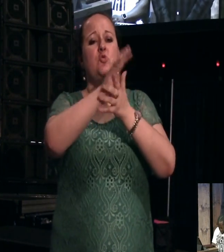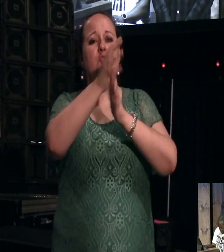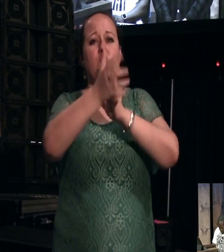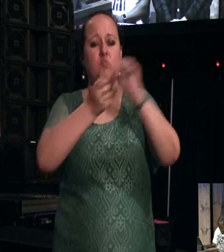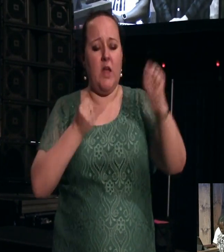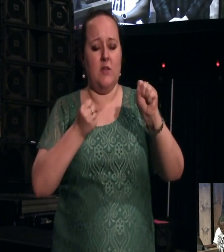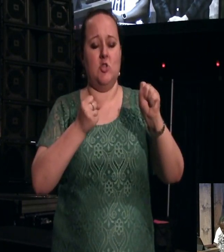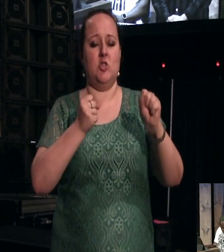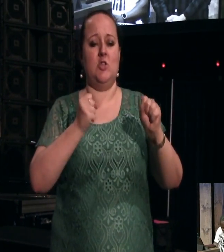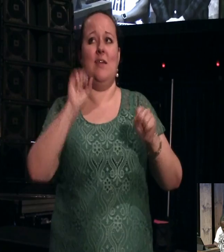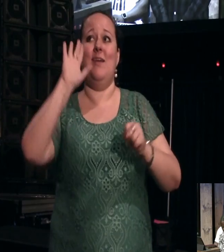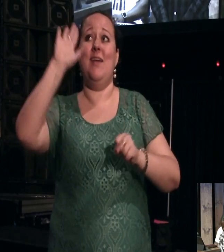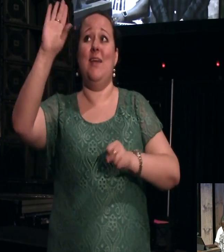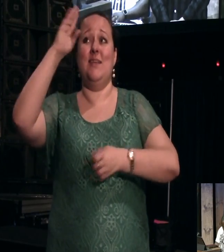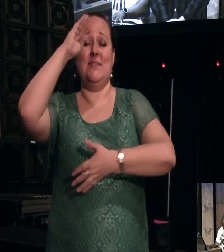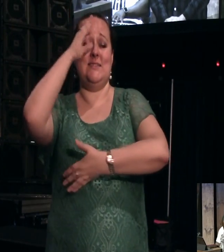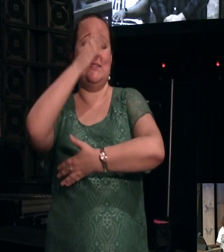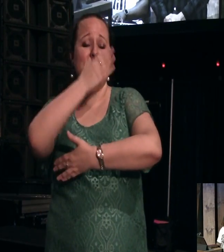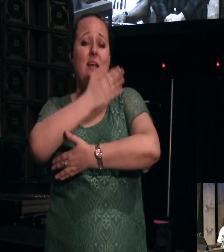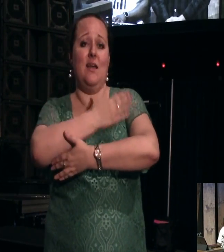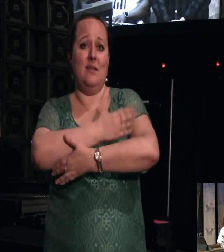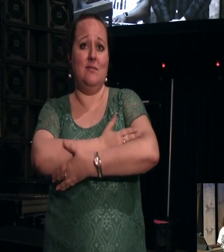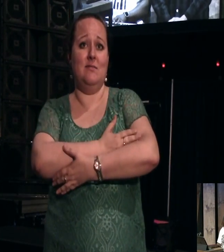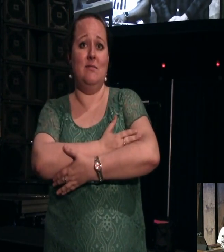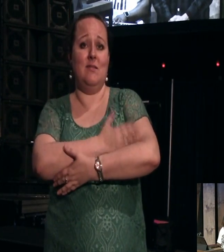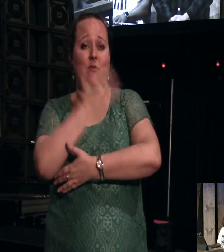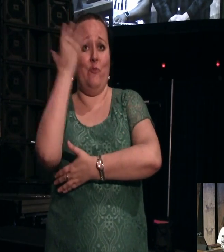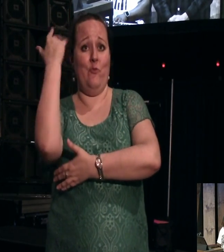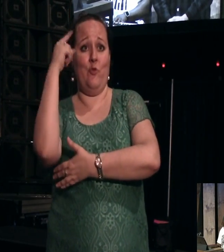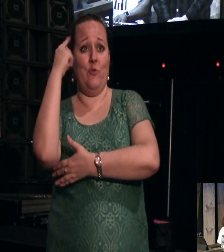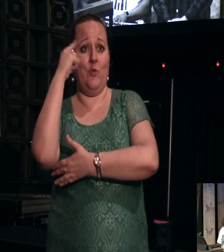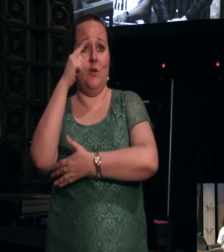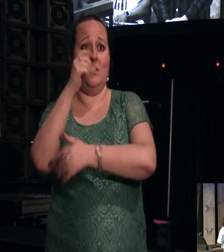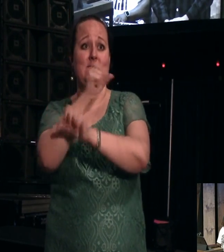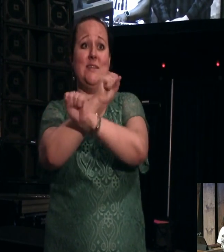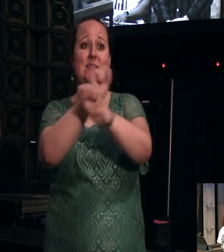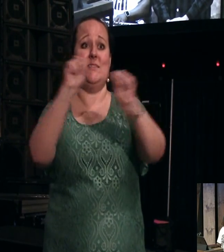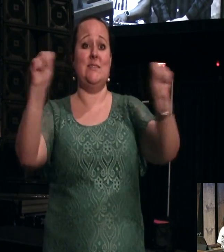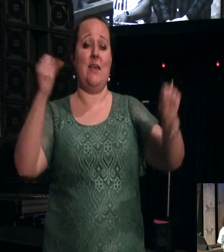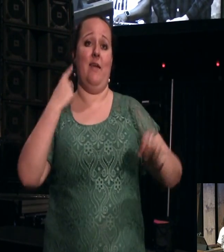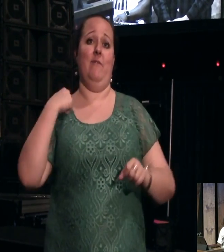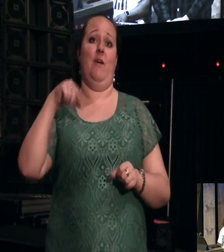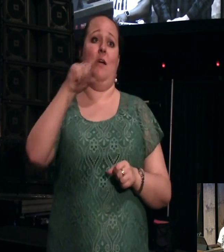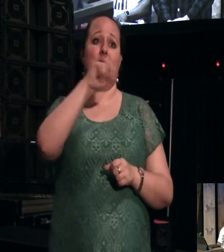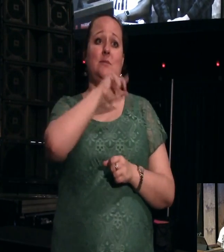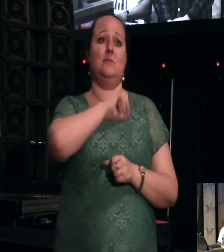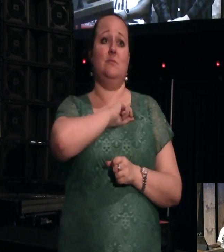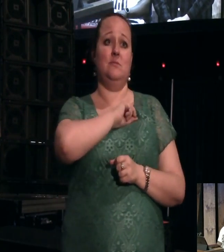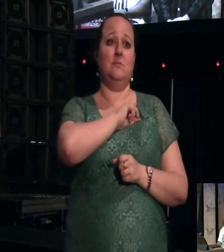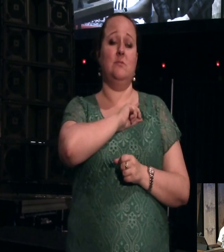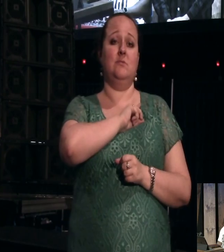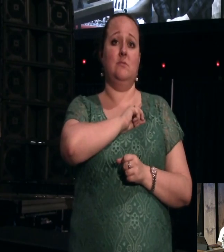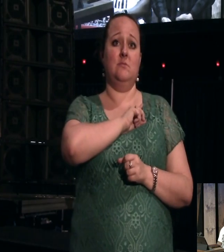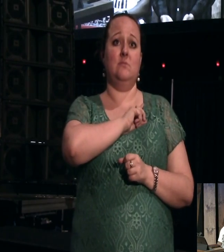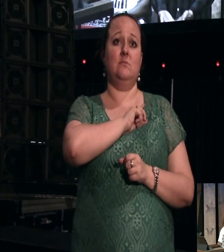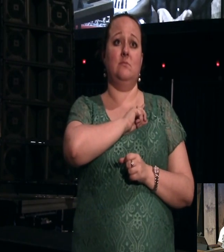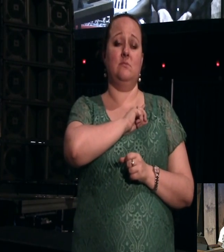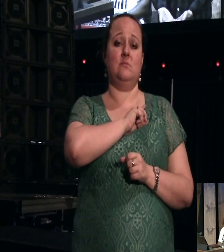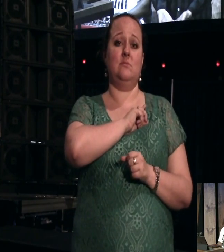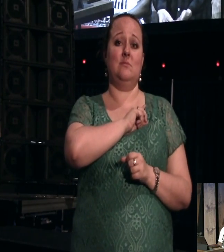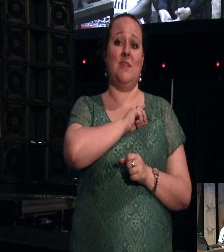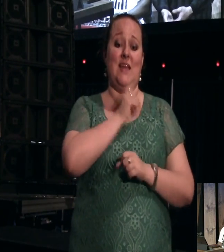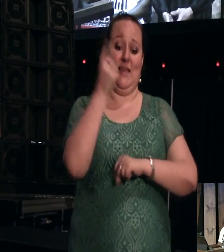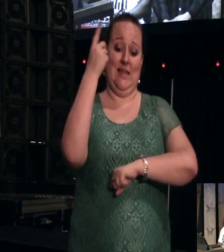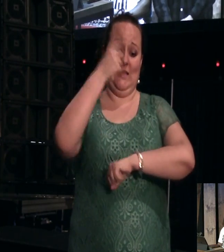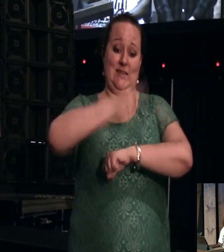He hates it so much that he had to crush his son with his wrath to save